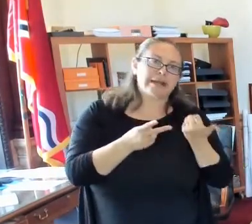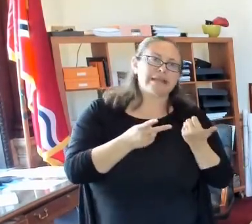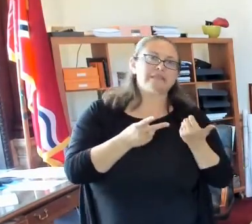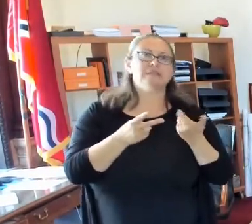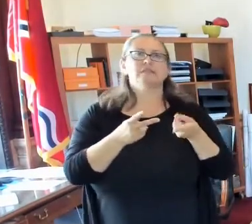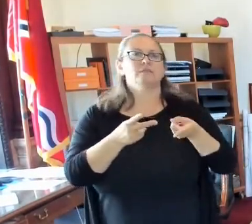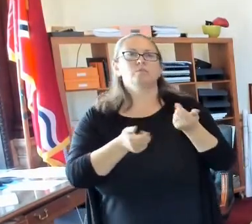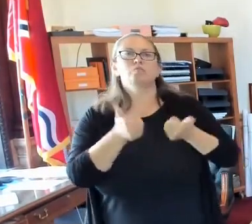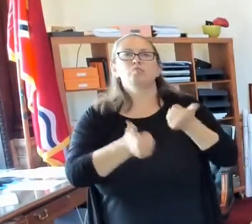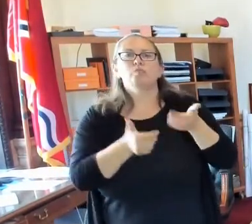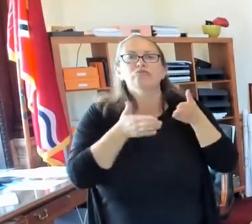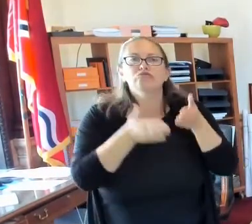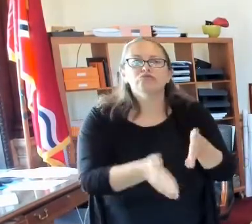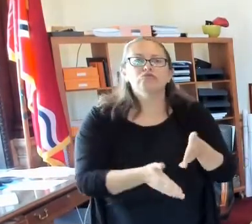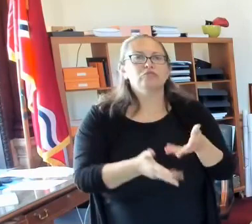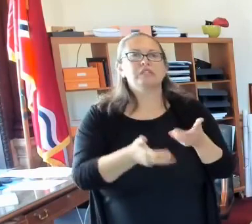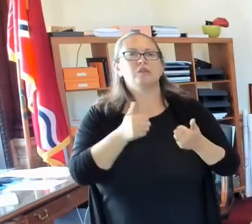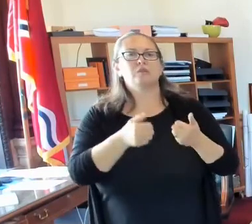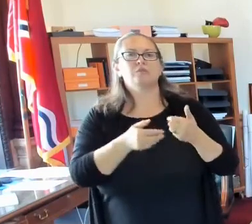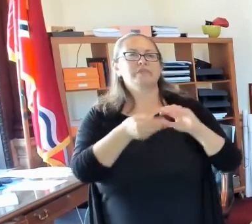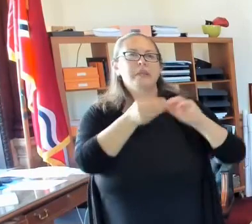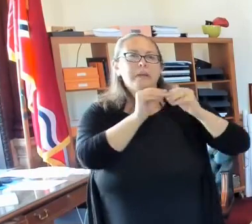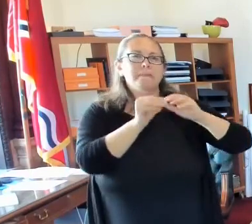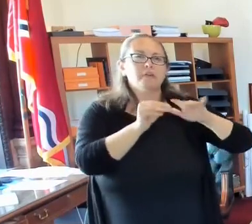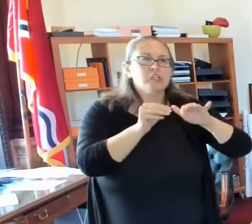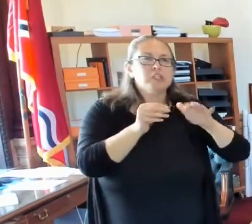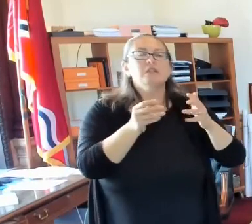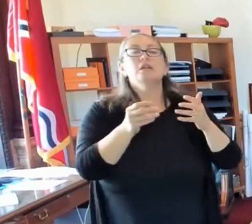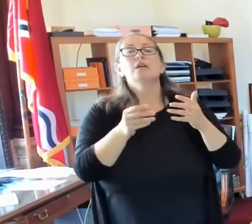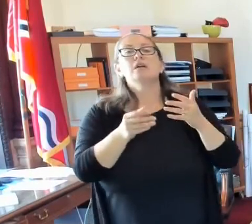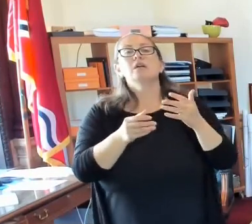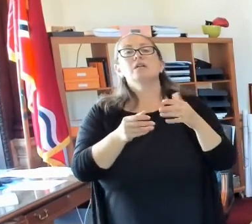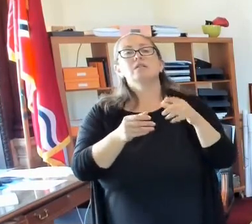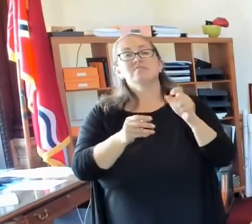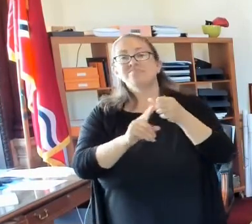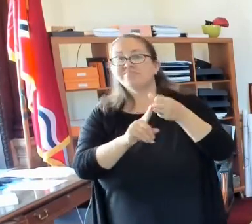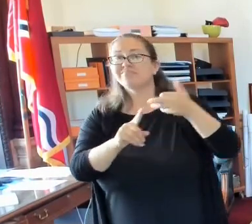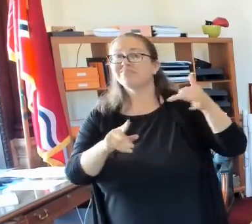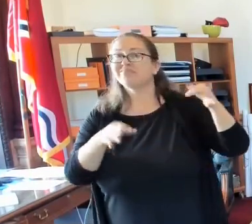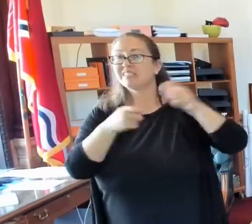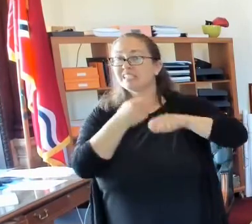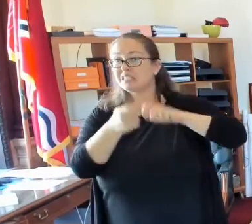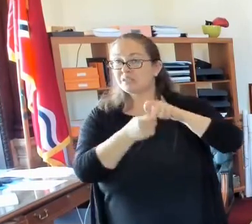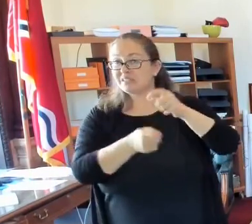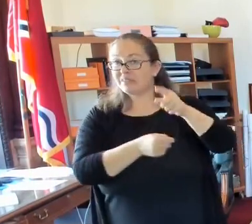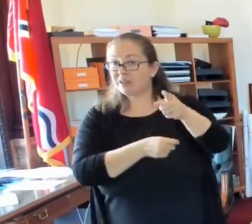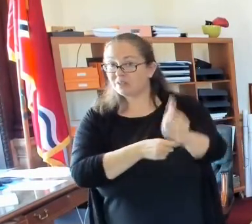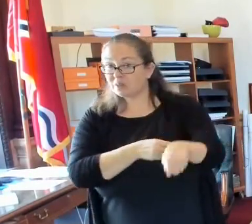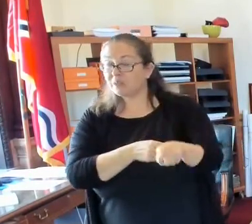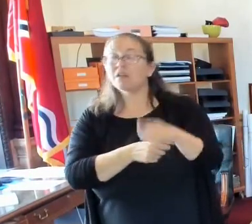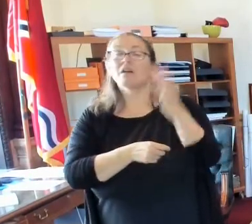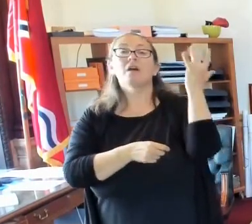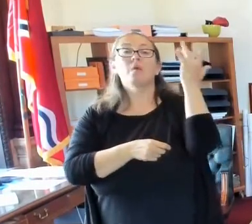and what street it is. And be as specific as you can, because what will happen is one of our